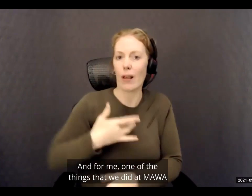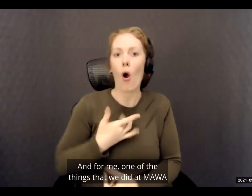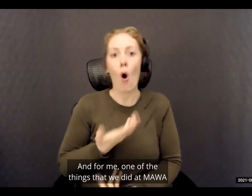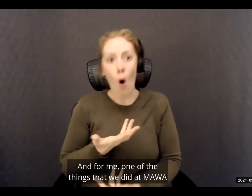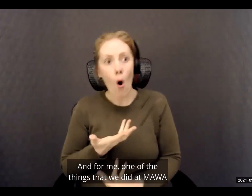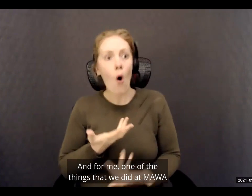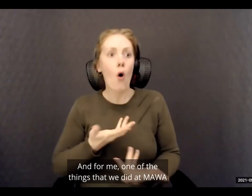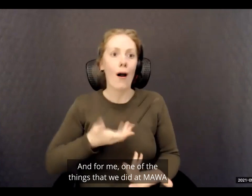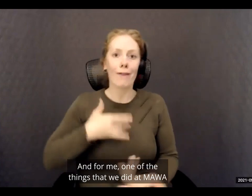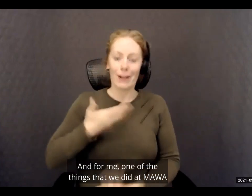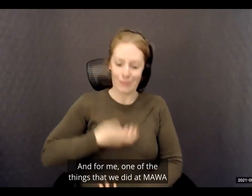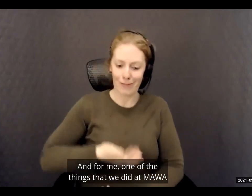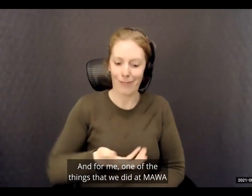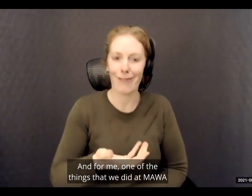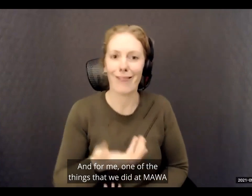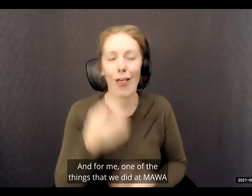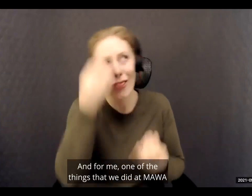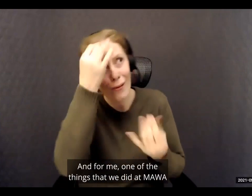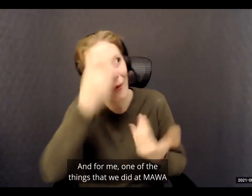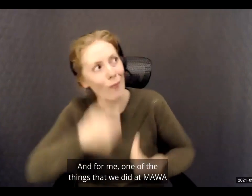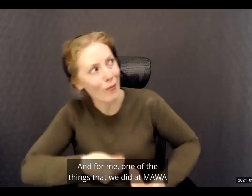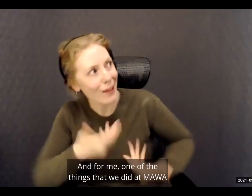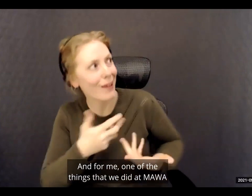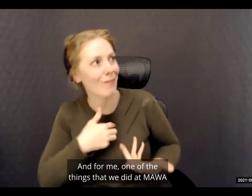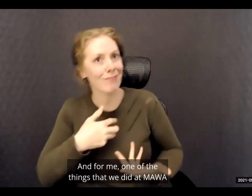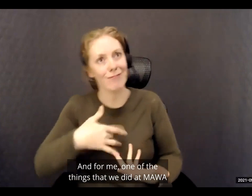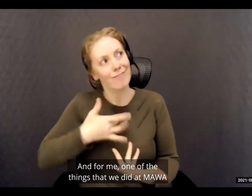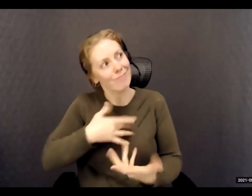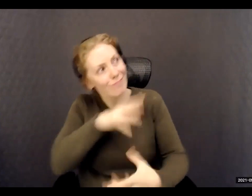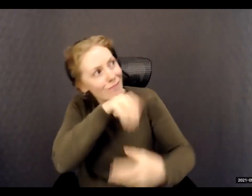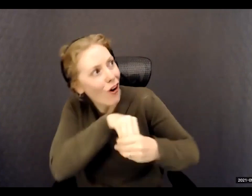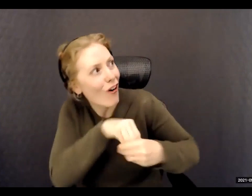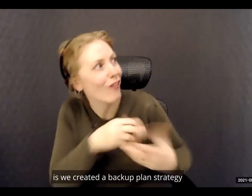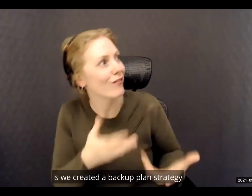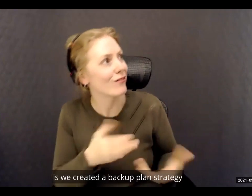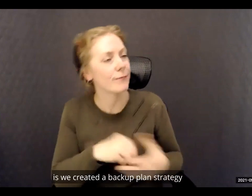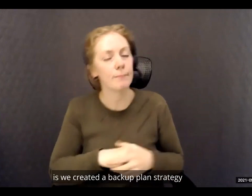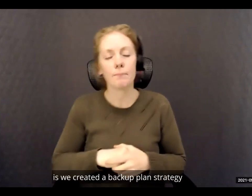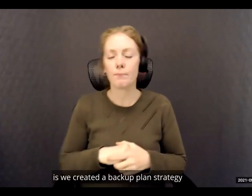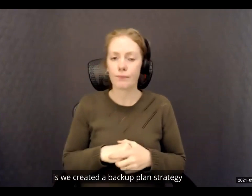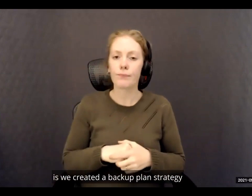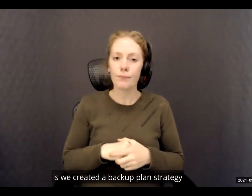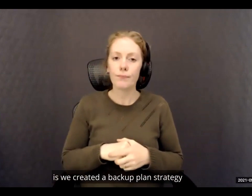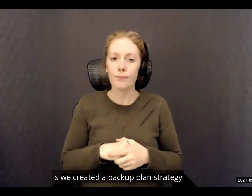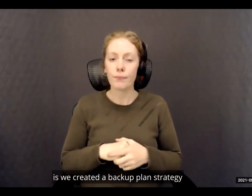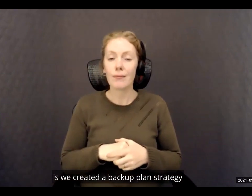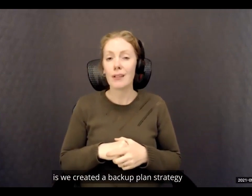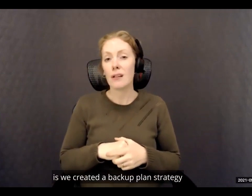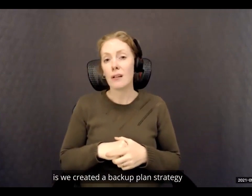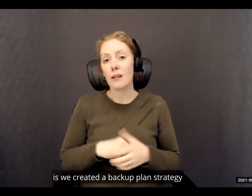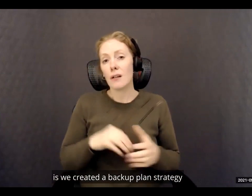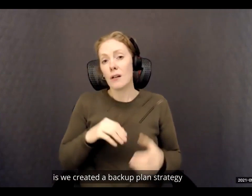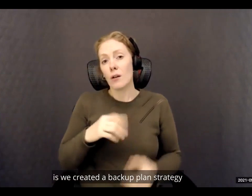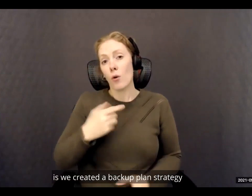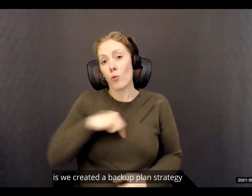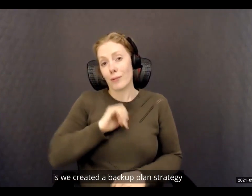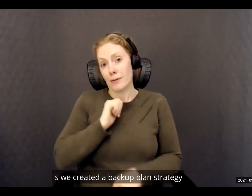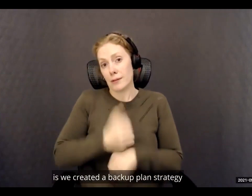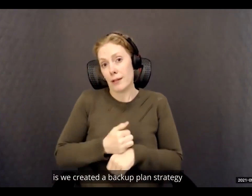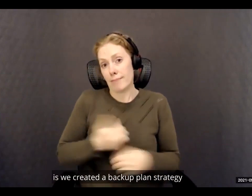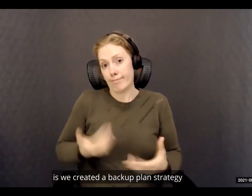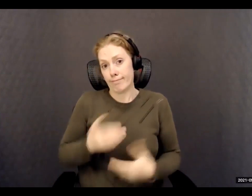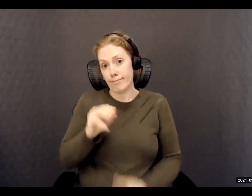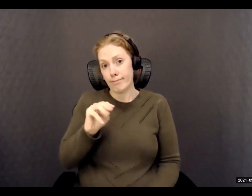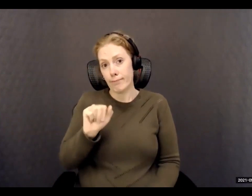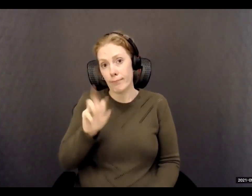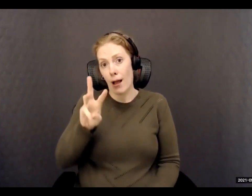me, one of the things that we did at MAWA is we created a backup plan